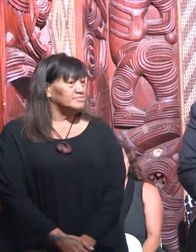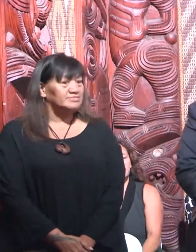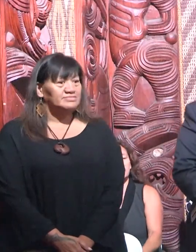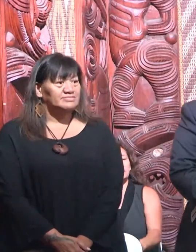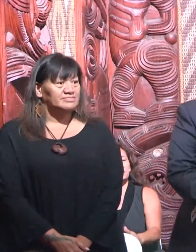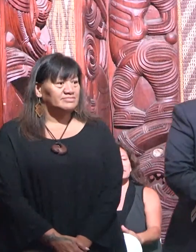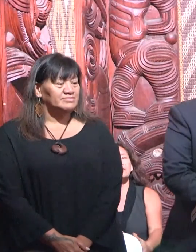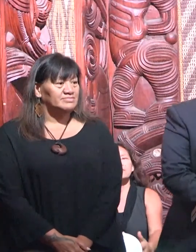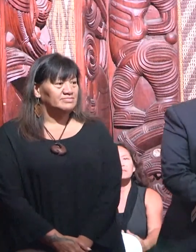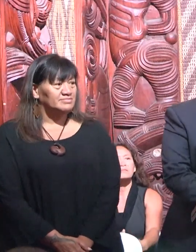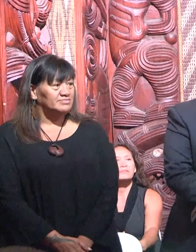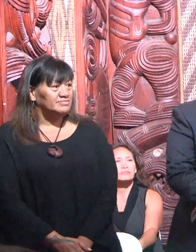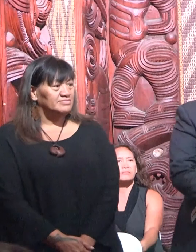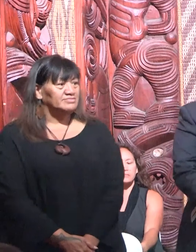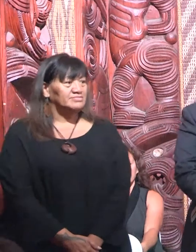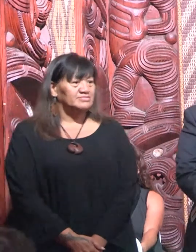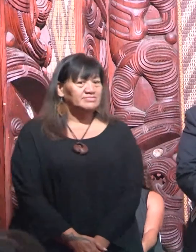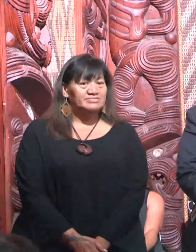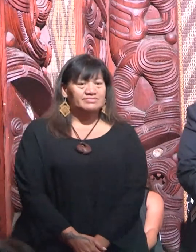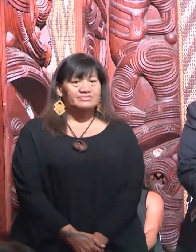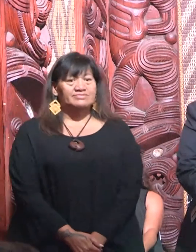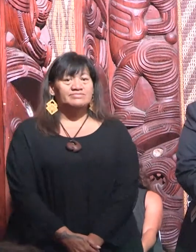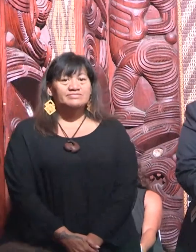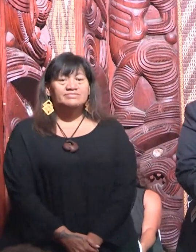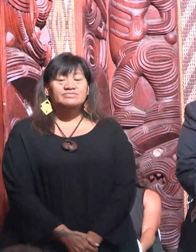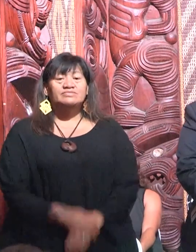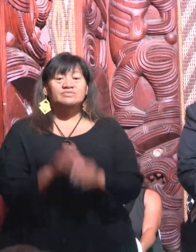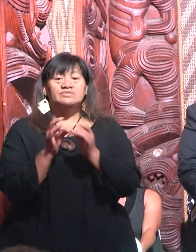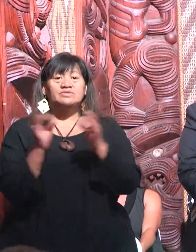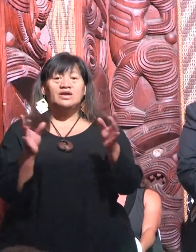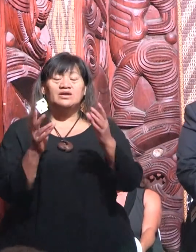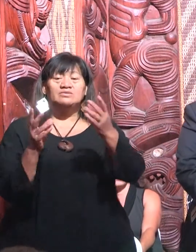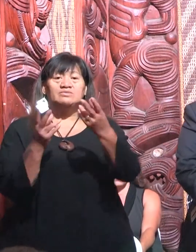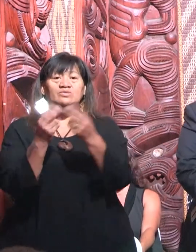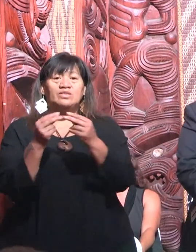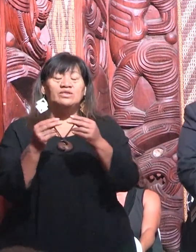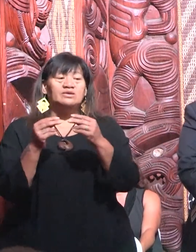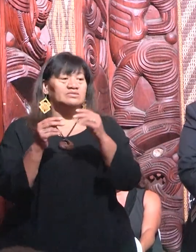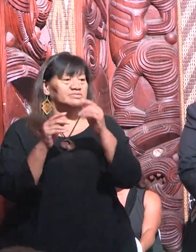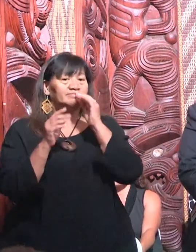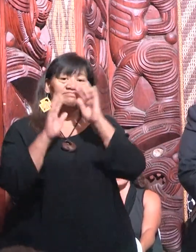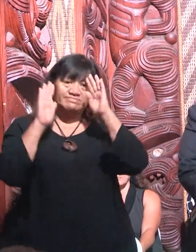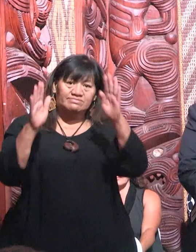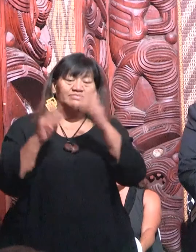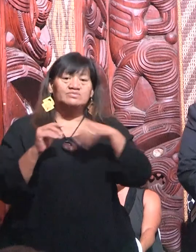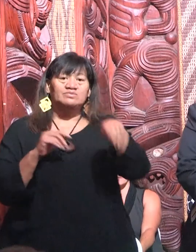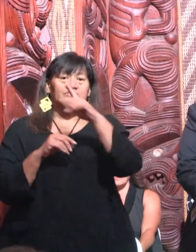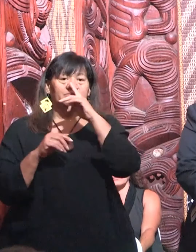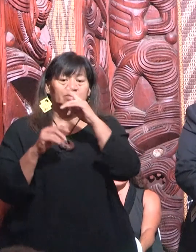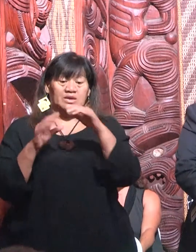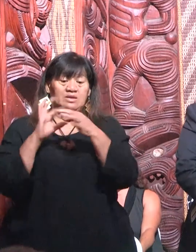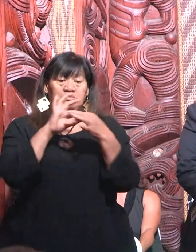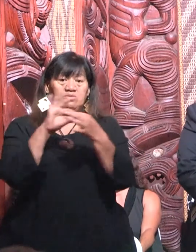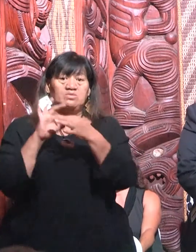E ara e te rā tākiri te ata ura mai te rā o Waitangi, kia ua kairo te ara mo te motu, ai iwi ko